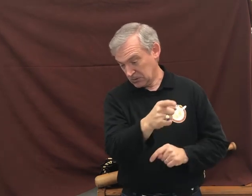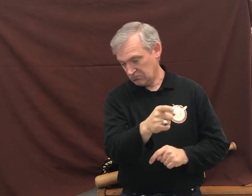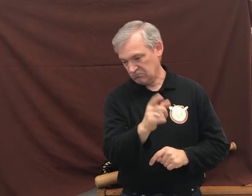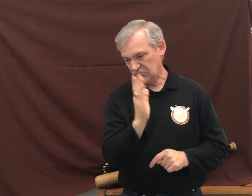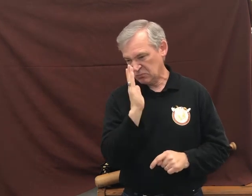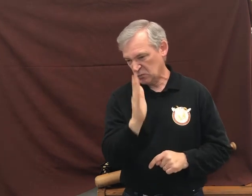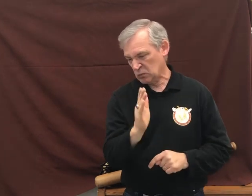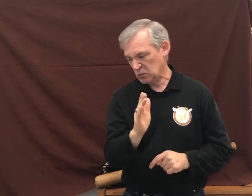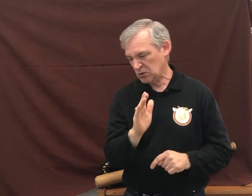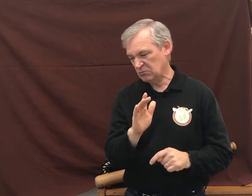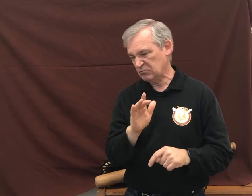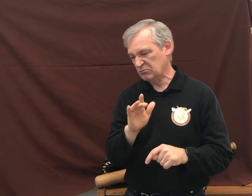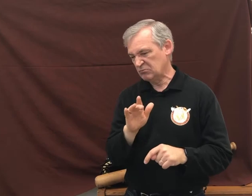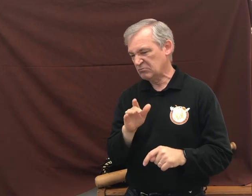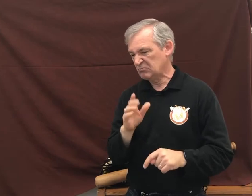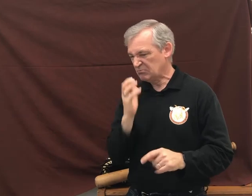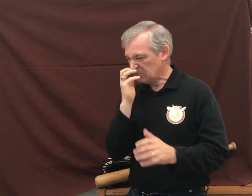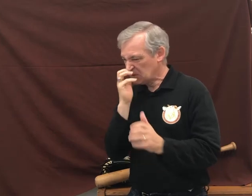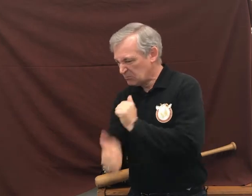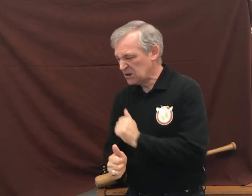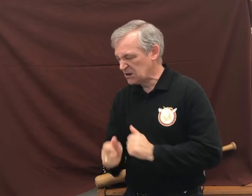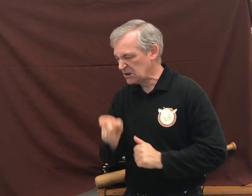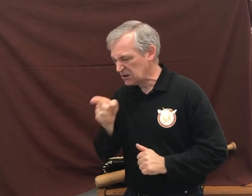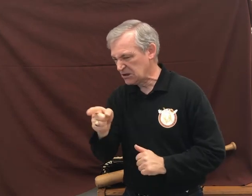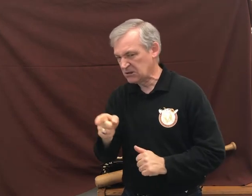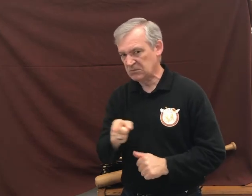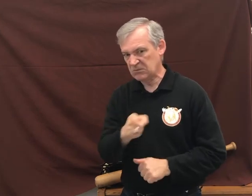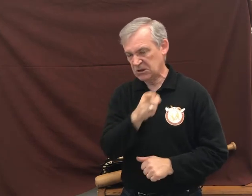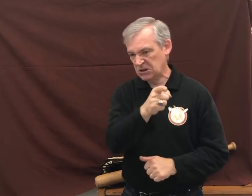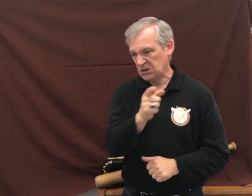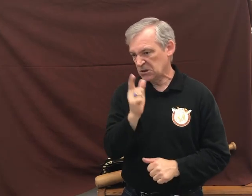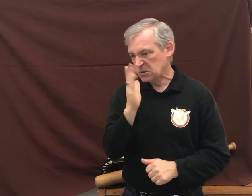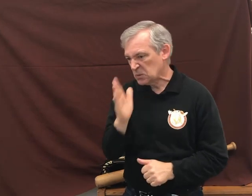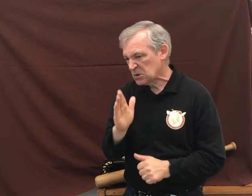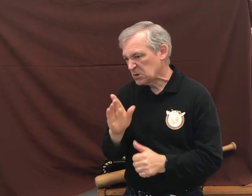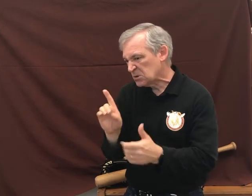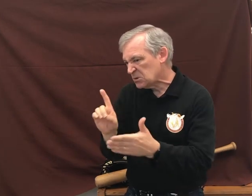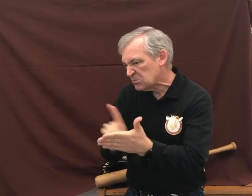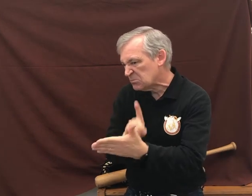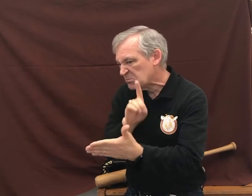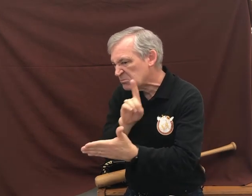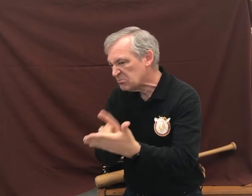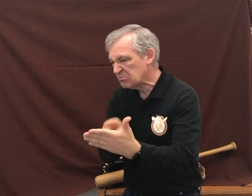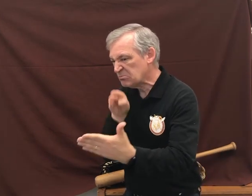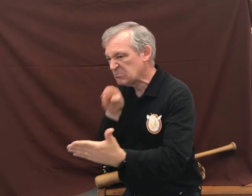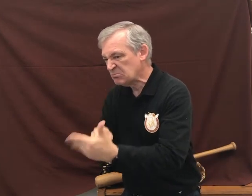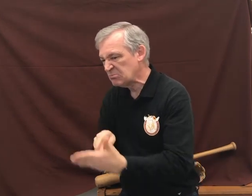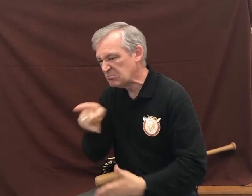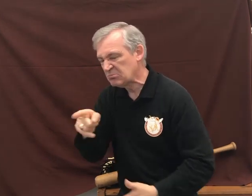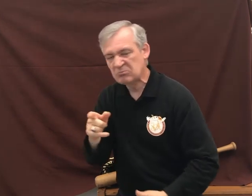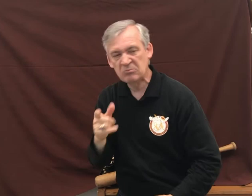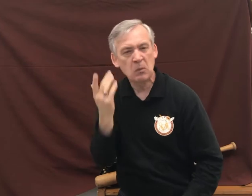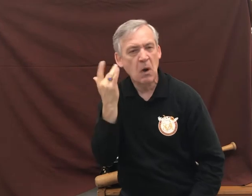how they would actively discriminate against him on the field just because his skin was brown.